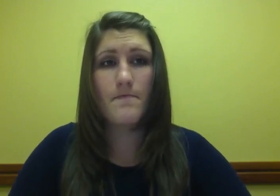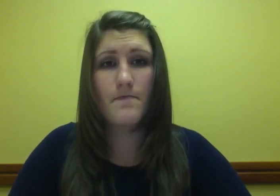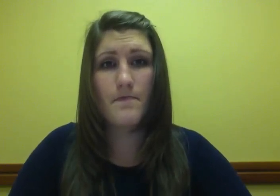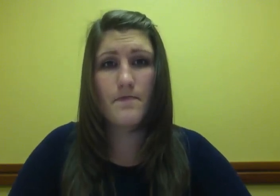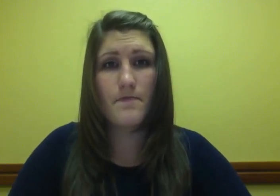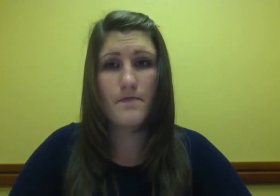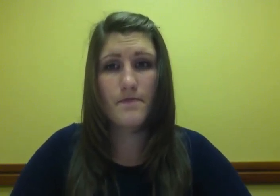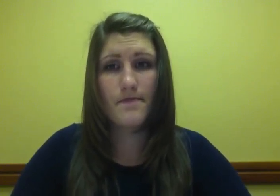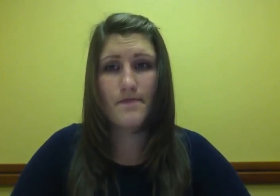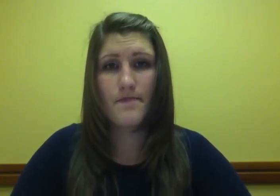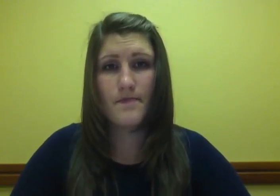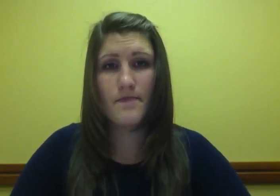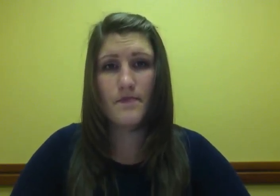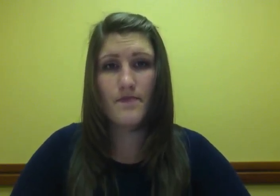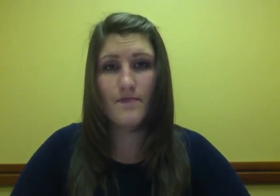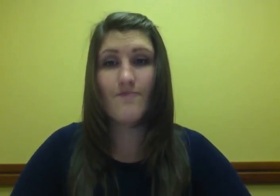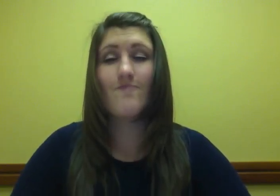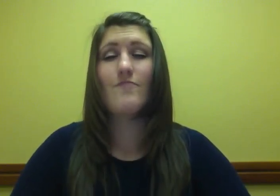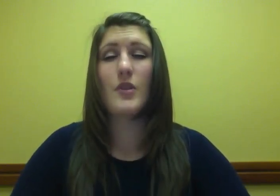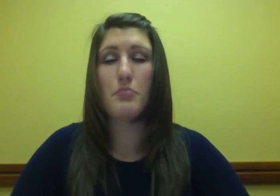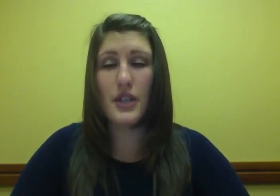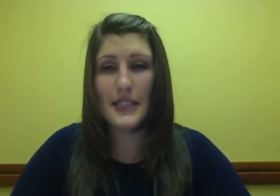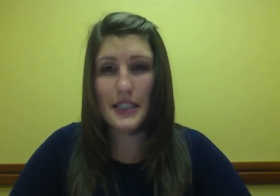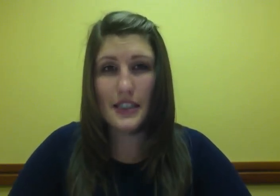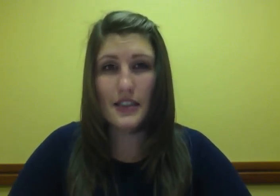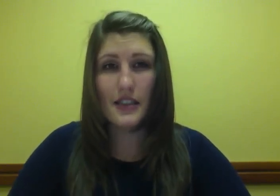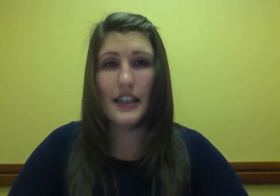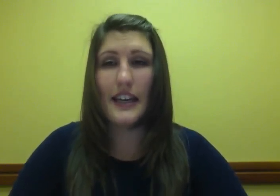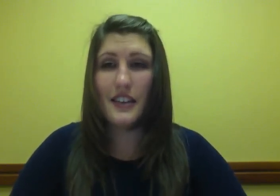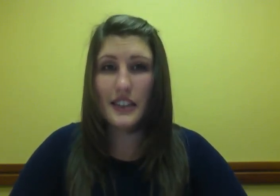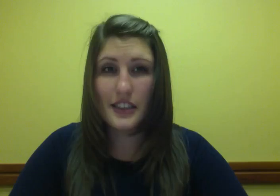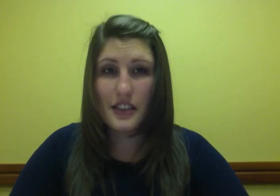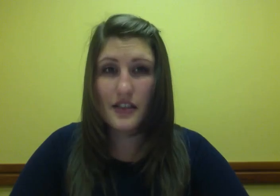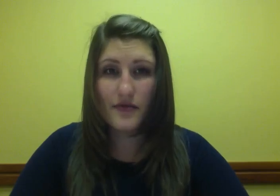How do you make those bracelets? Bracelets, like anklets.